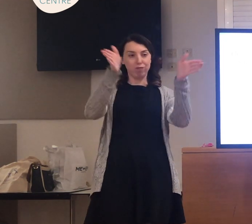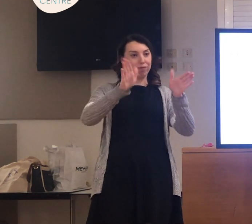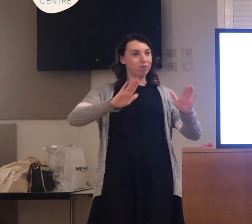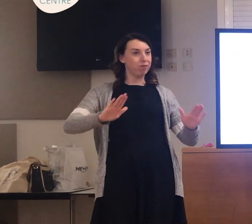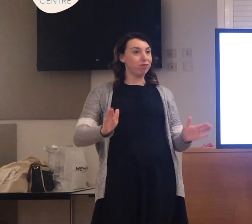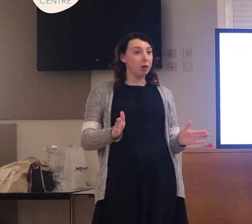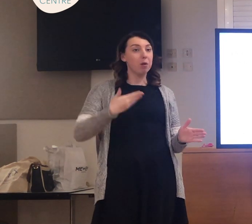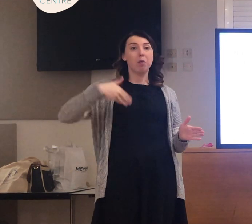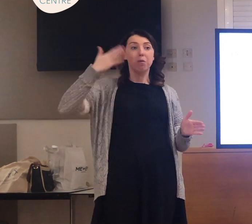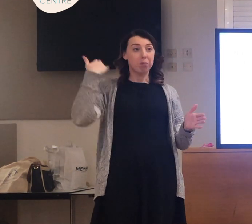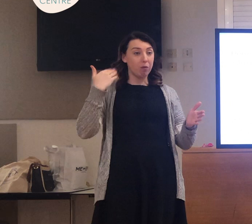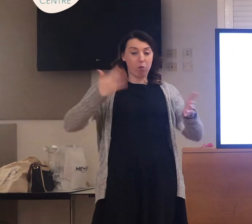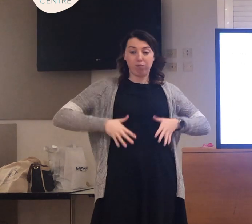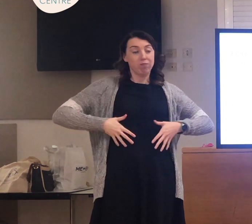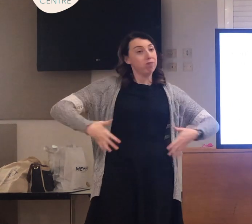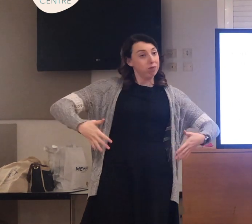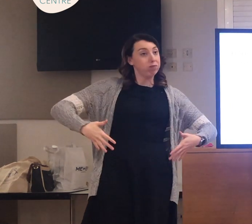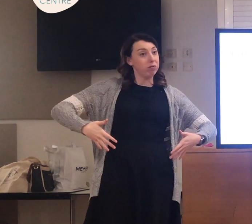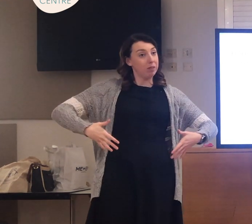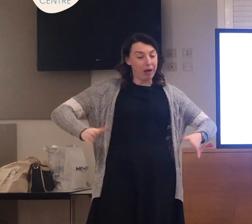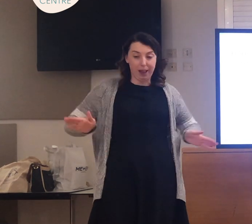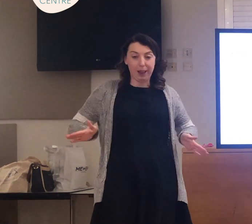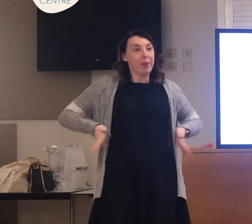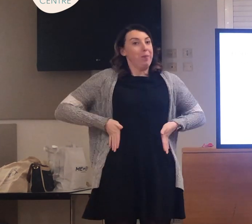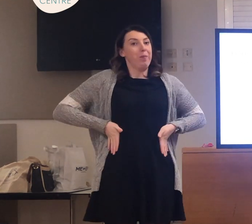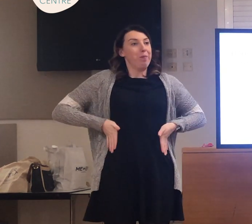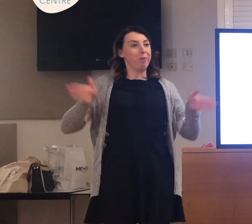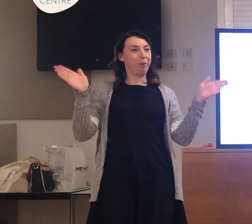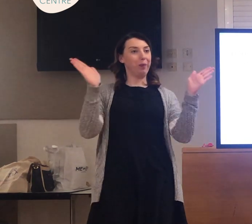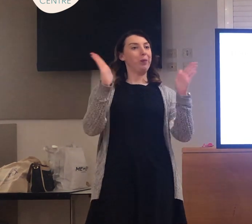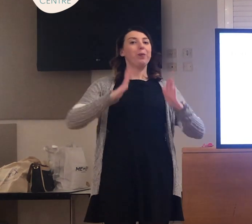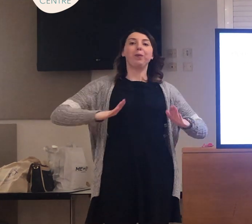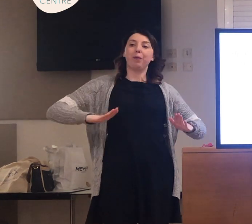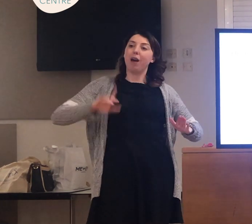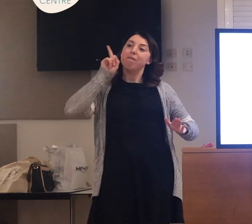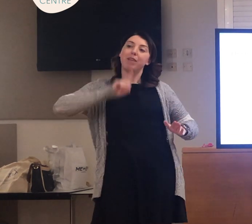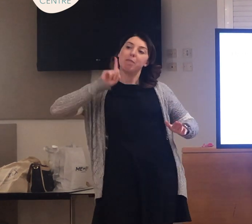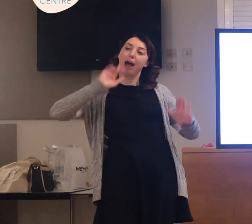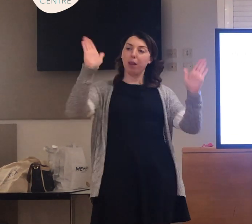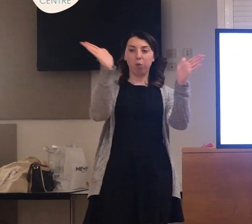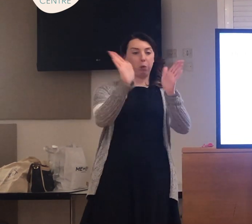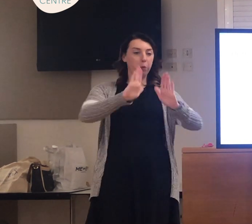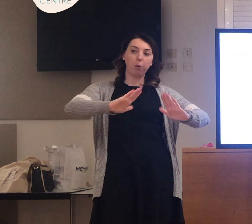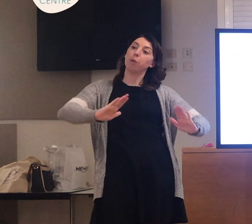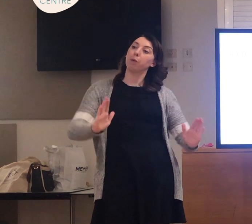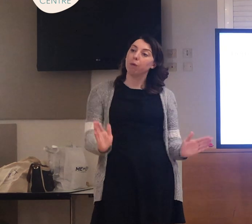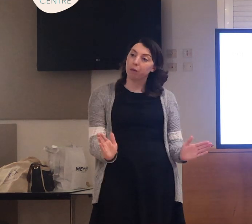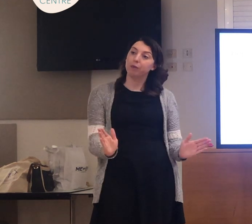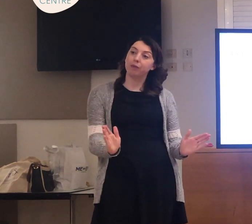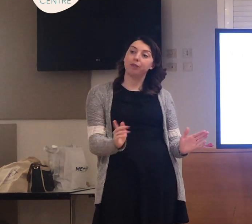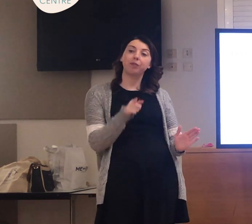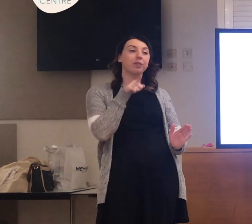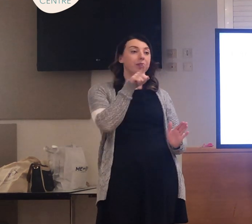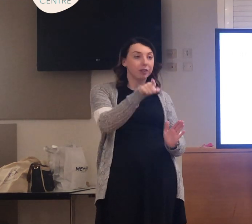been heavy, estrogen gives you a nipped-in waist, the female shape. And when